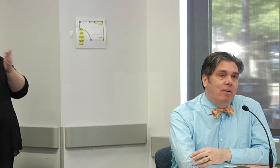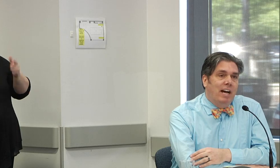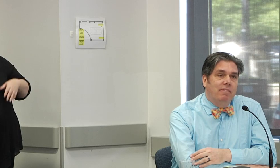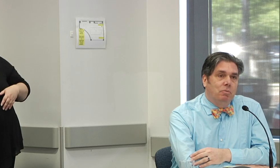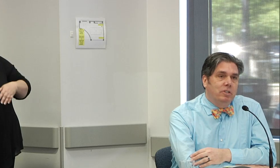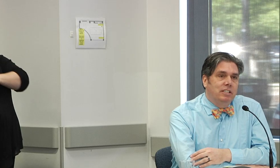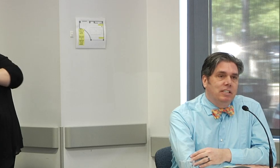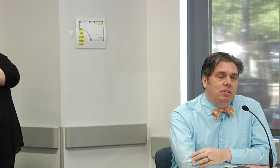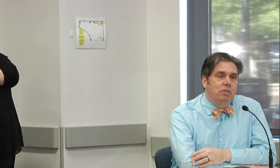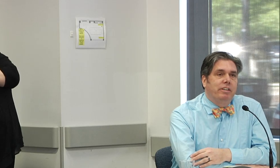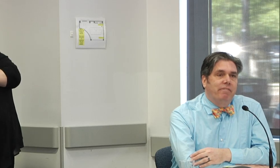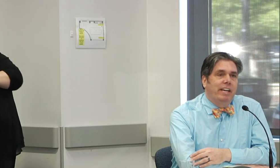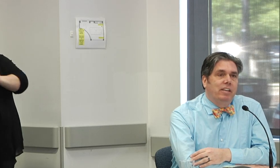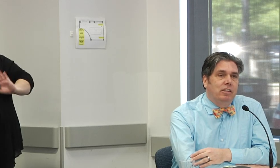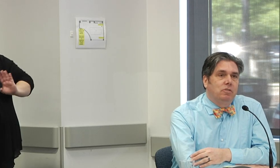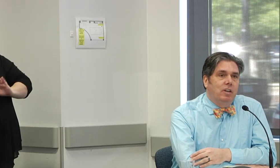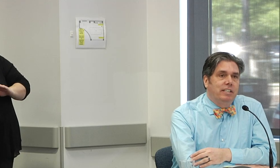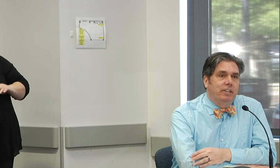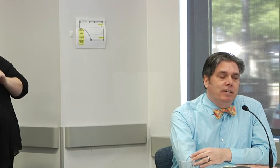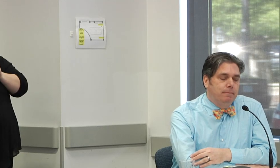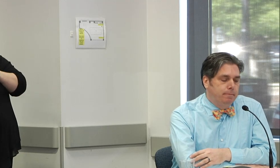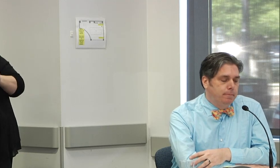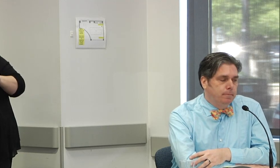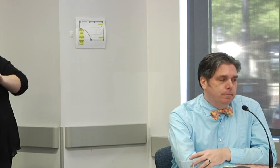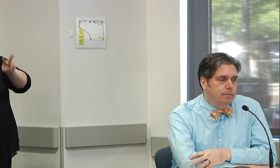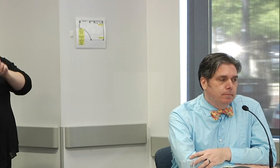arrived, and we'll continue to reevaluate those criteria.